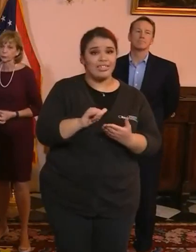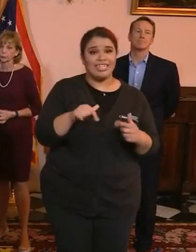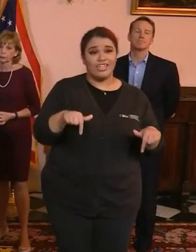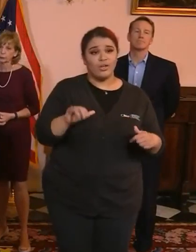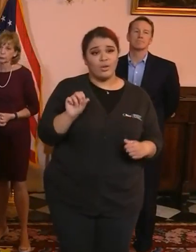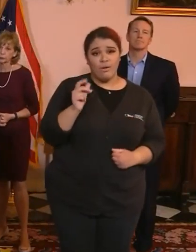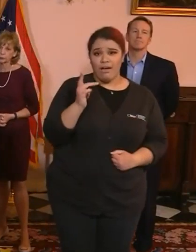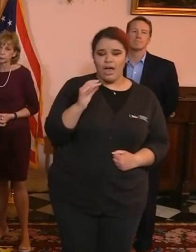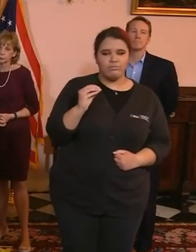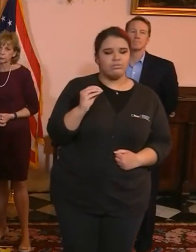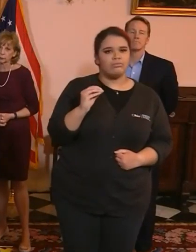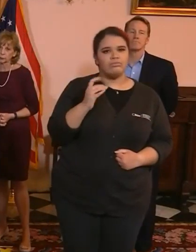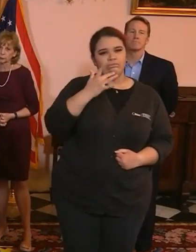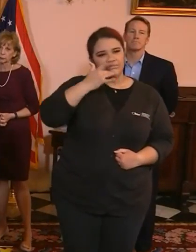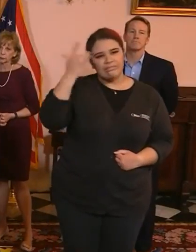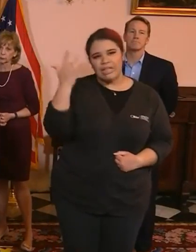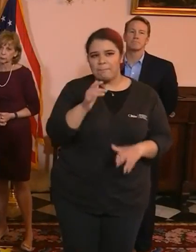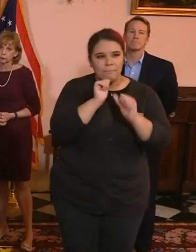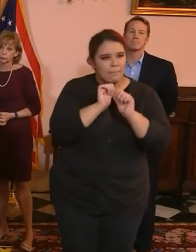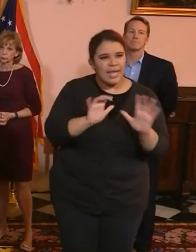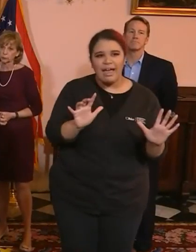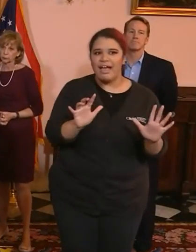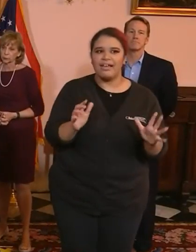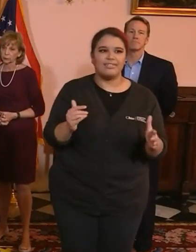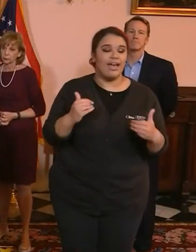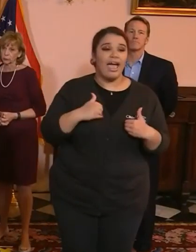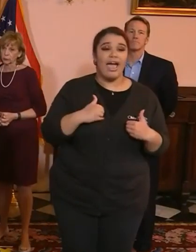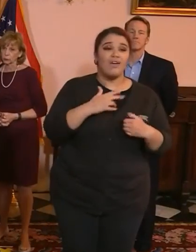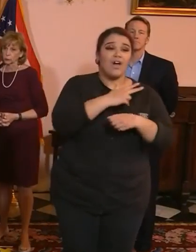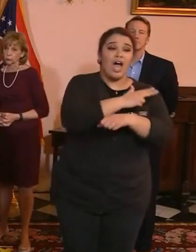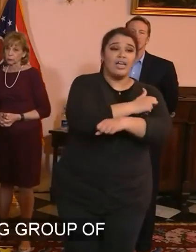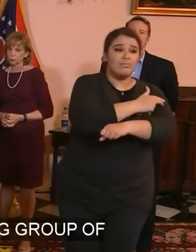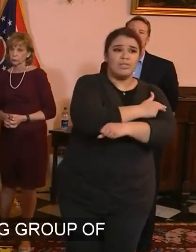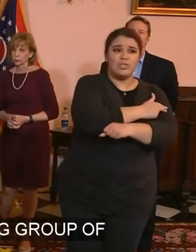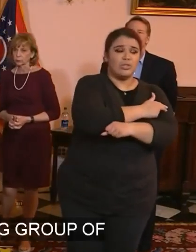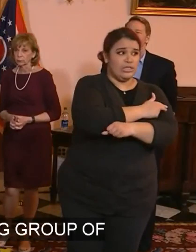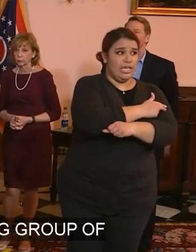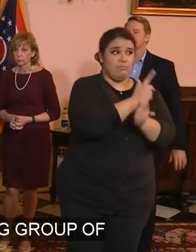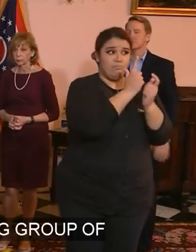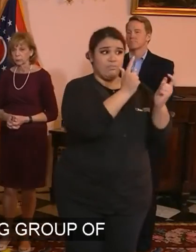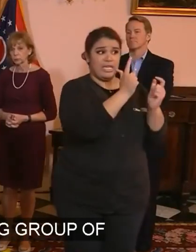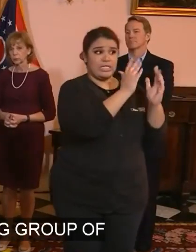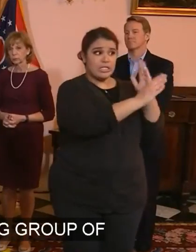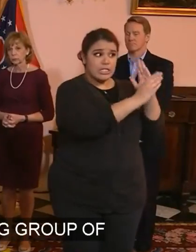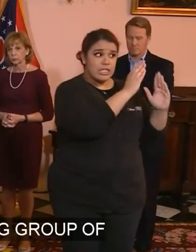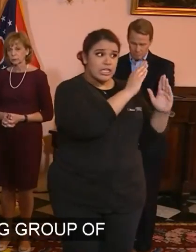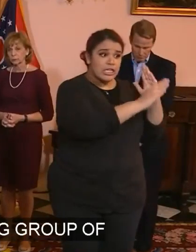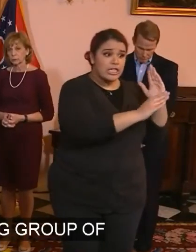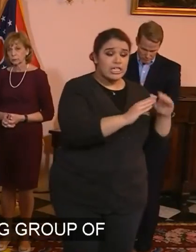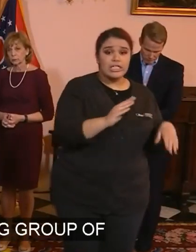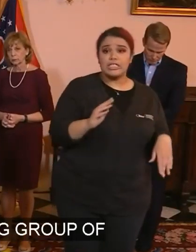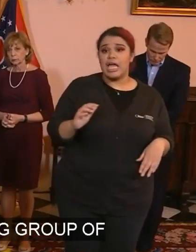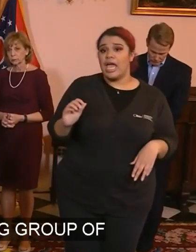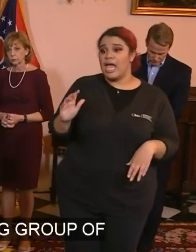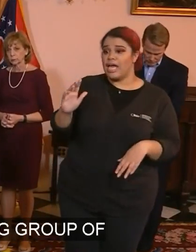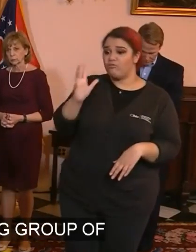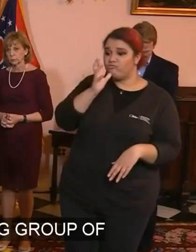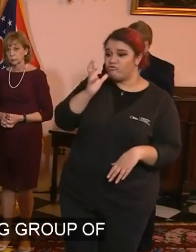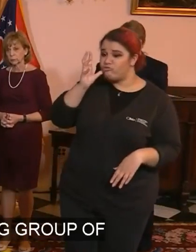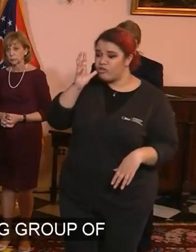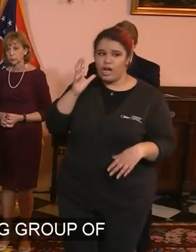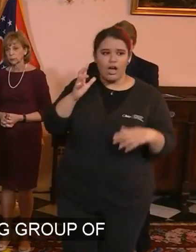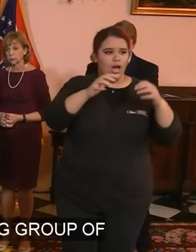hospitals, from the smallest rural hospitals to the urban ones. They're working in clusters, actually, to help each